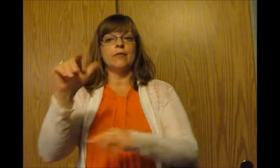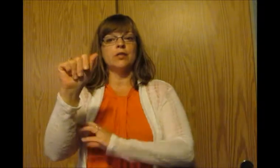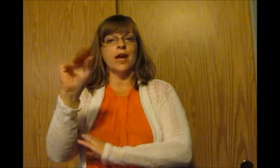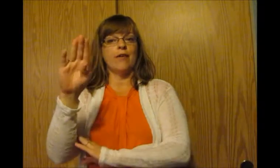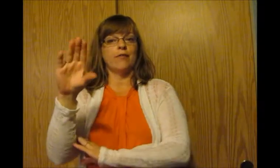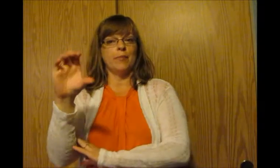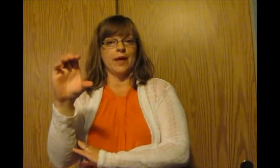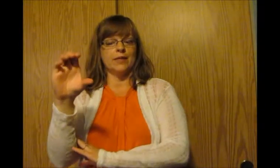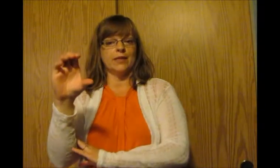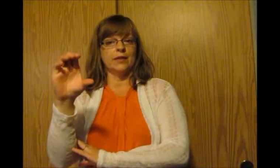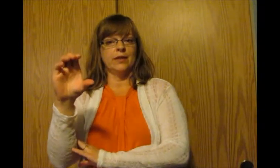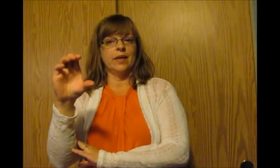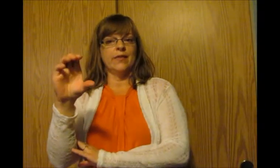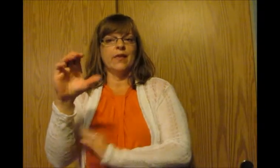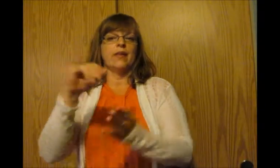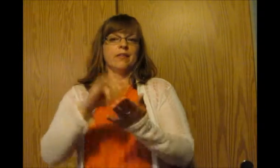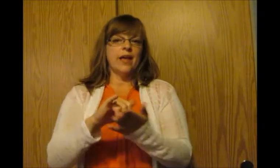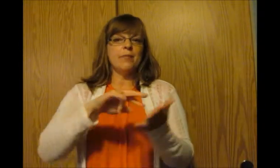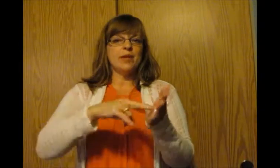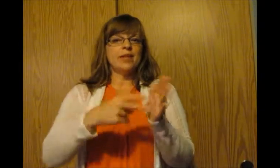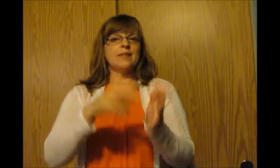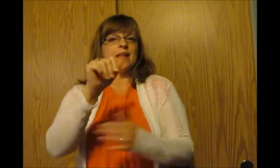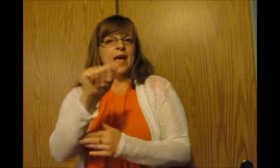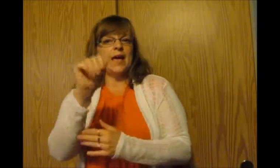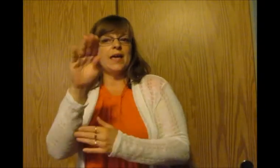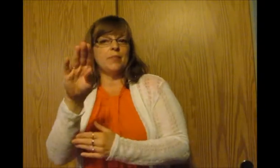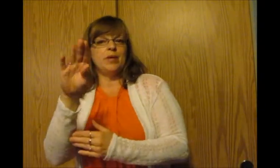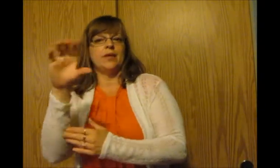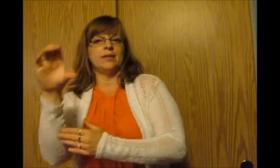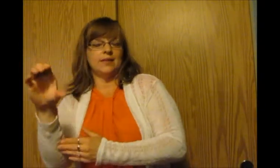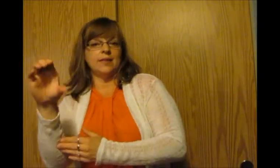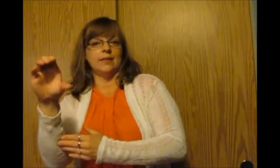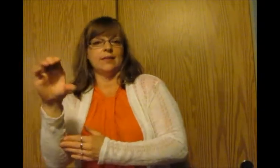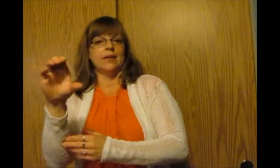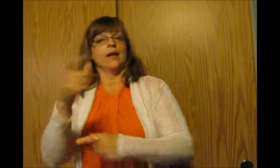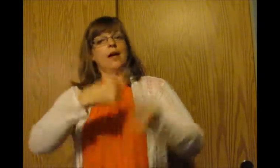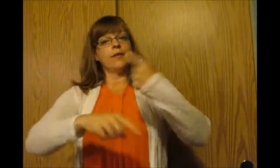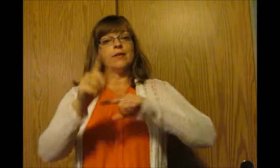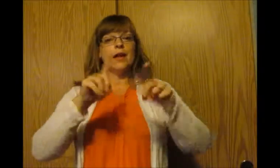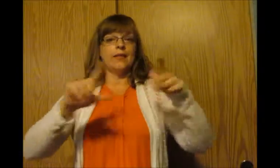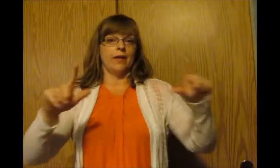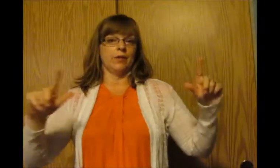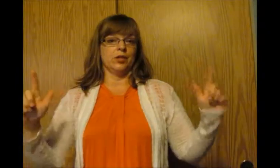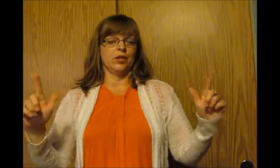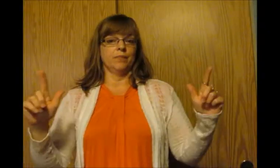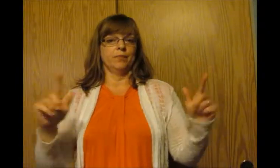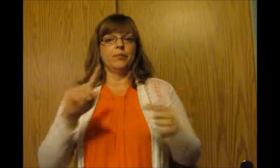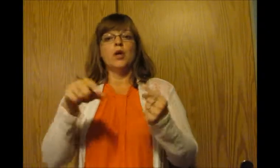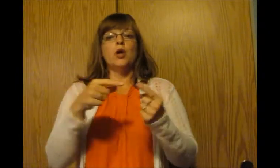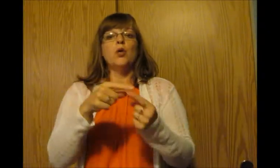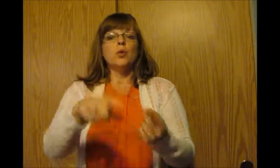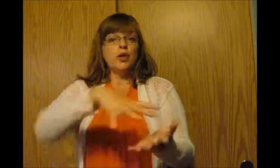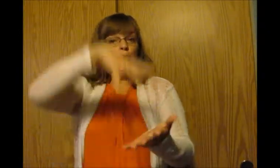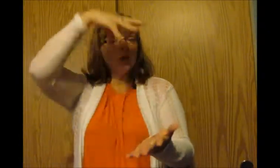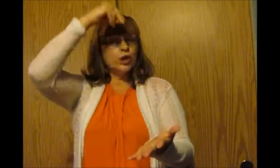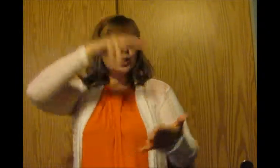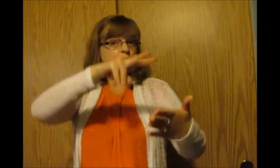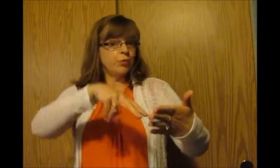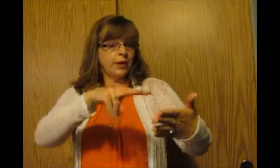language alphabet. That means the ABCs of sign language. When you learn to